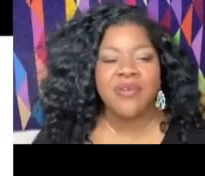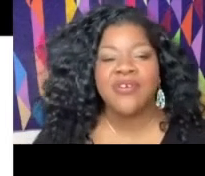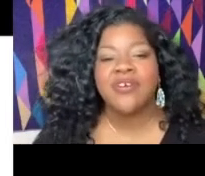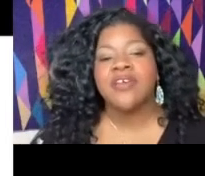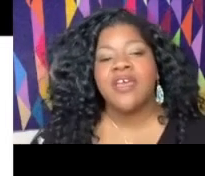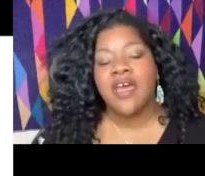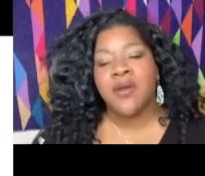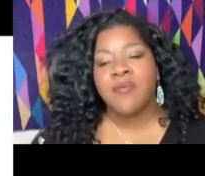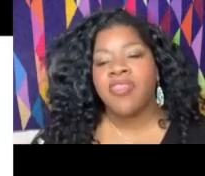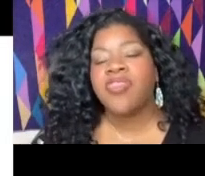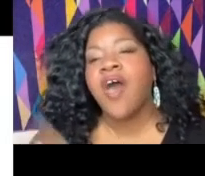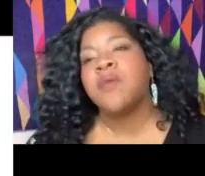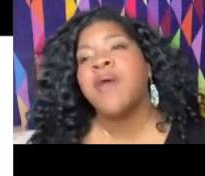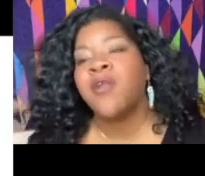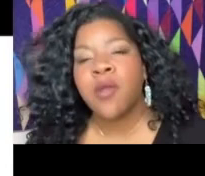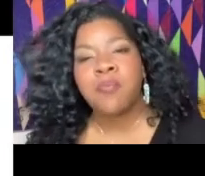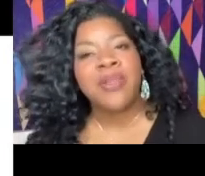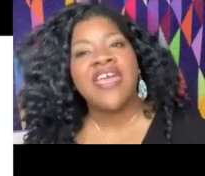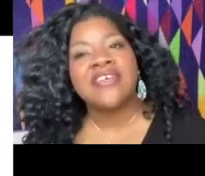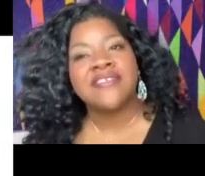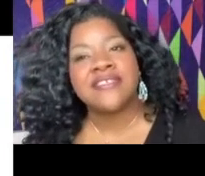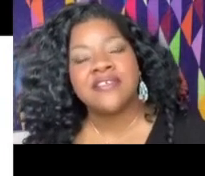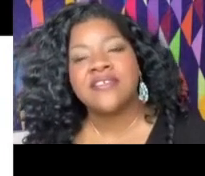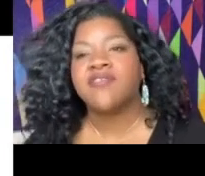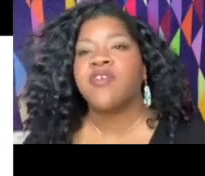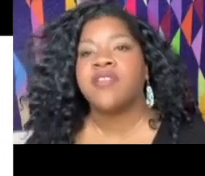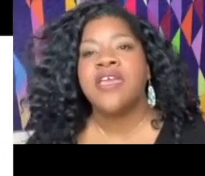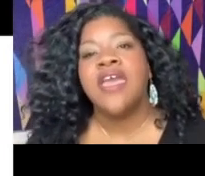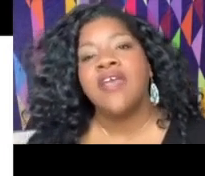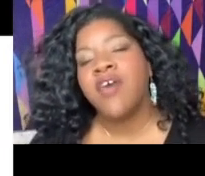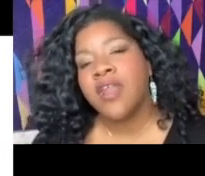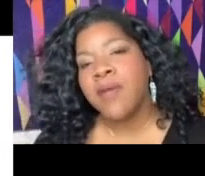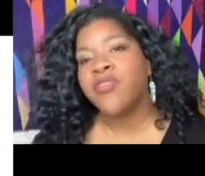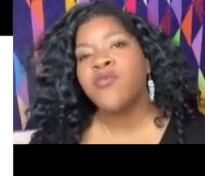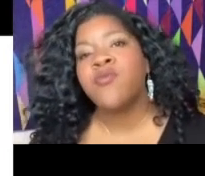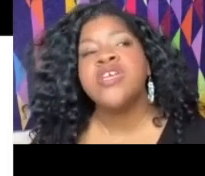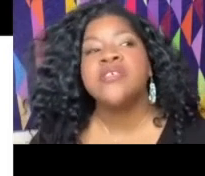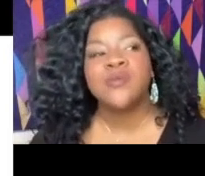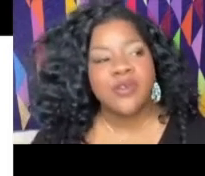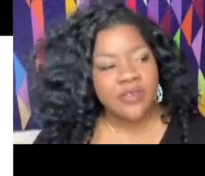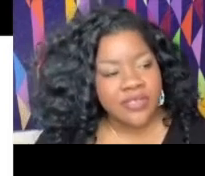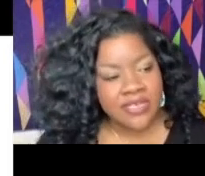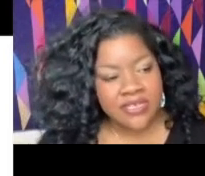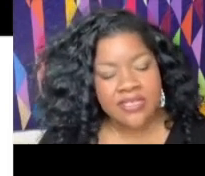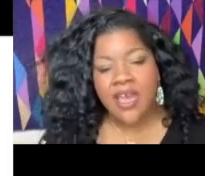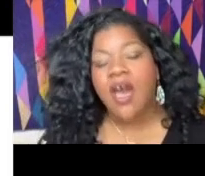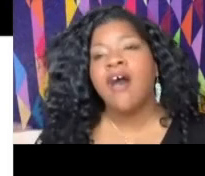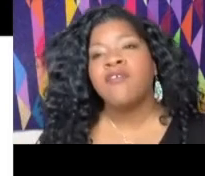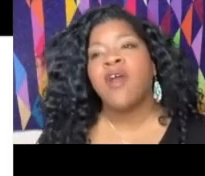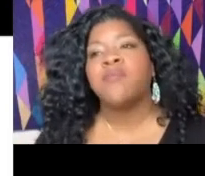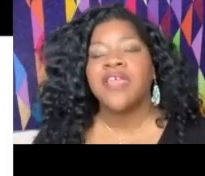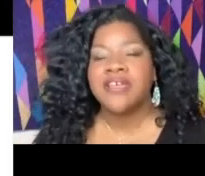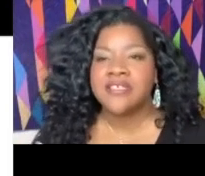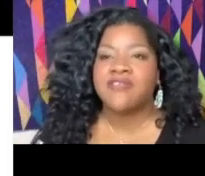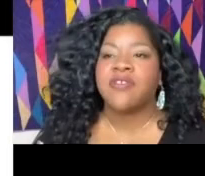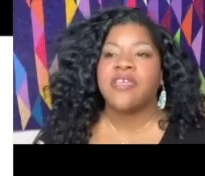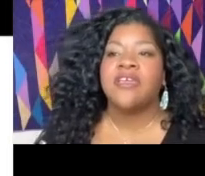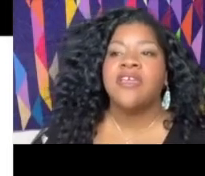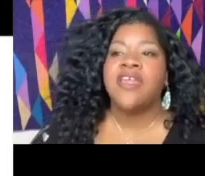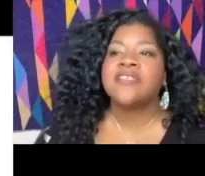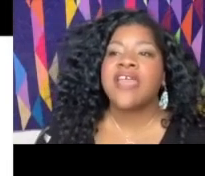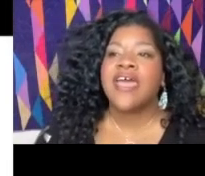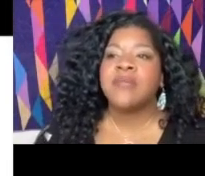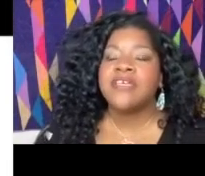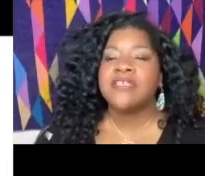in the neighborhood thought about our place differently and thought about the resources of our place